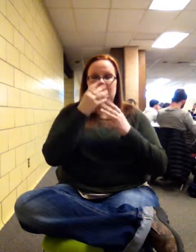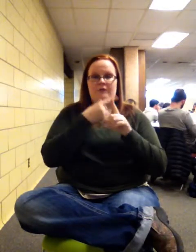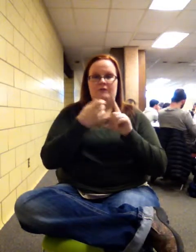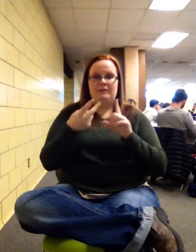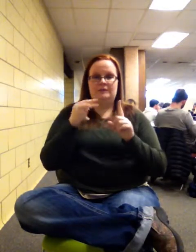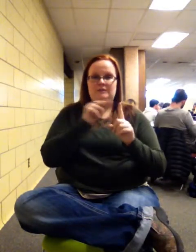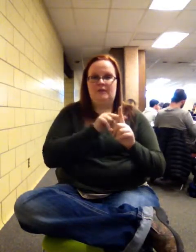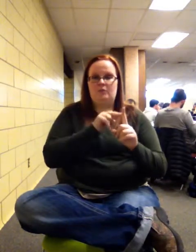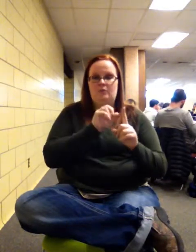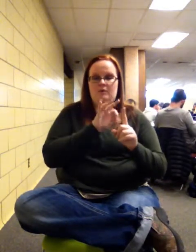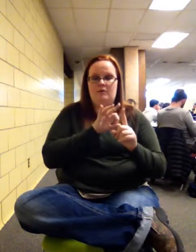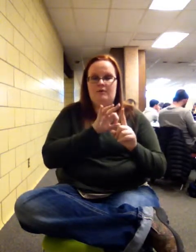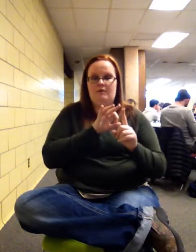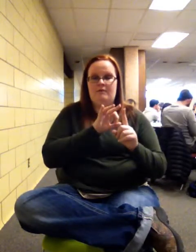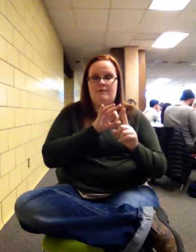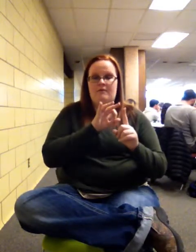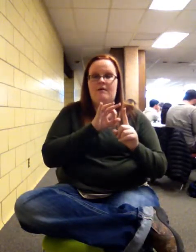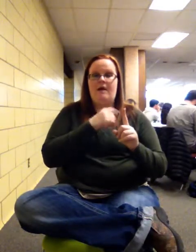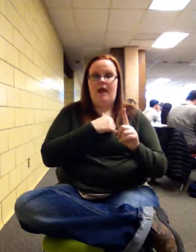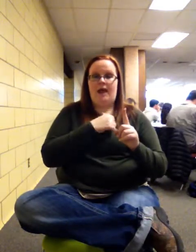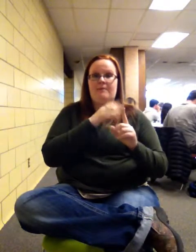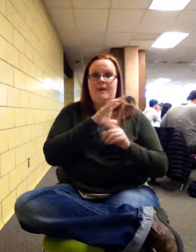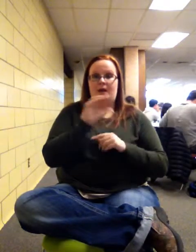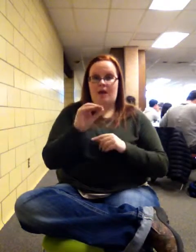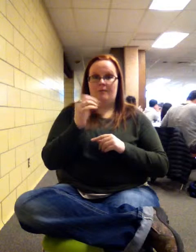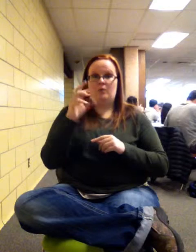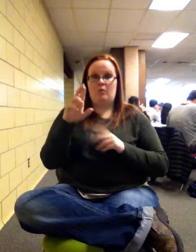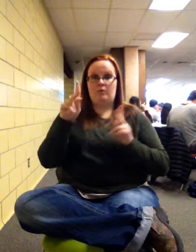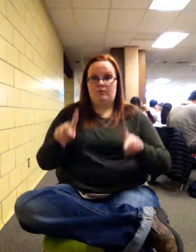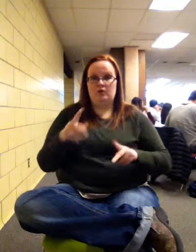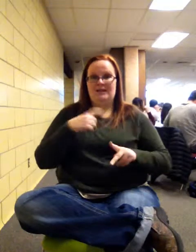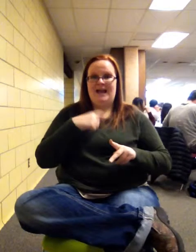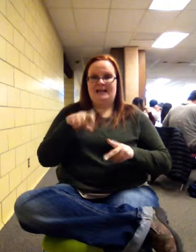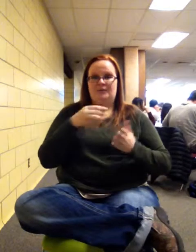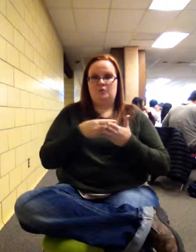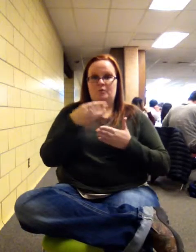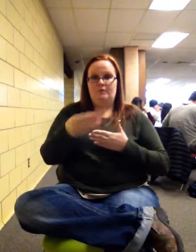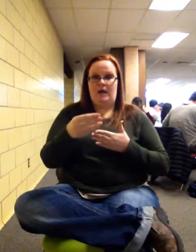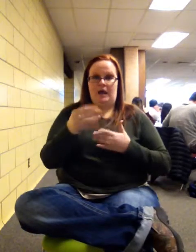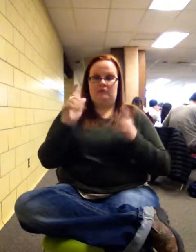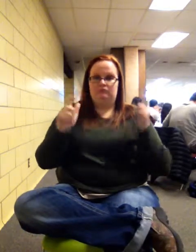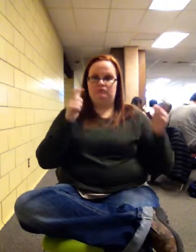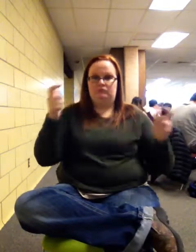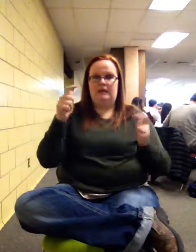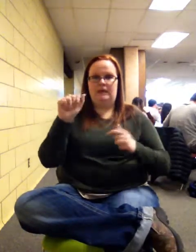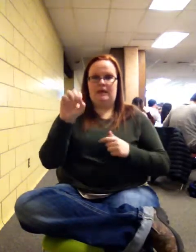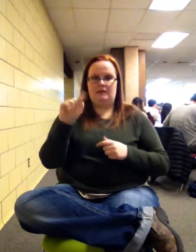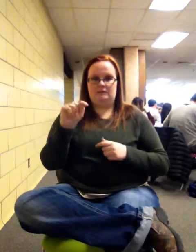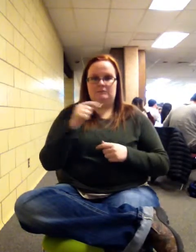of I'm a company or a person and I need to buy a big asset. So I need to go out and I need to get a loan.